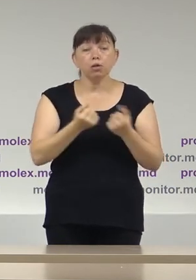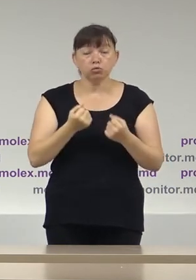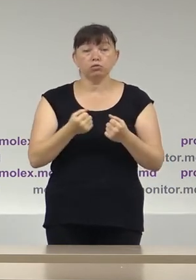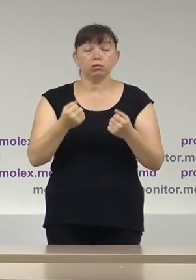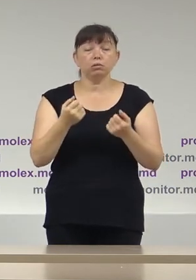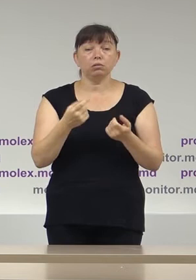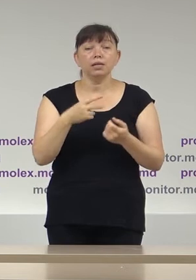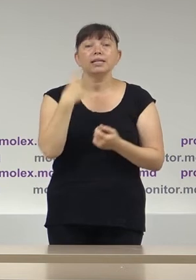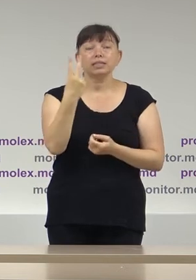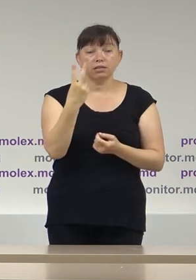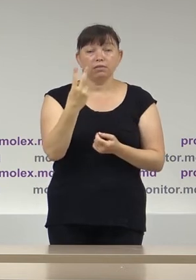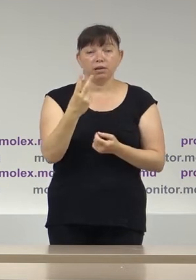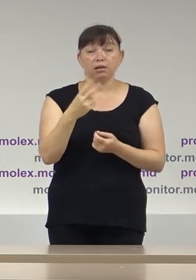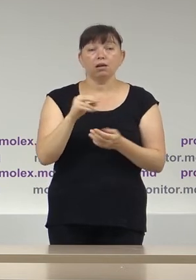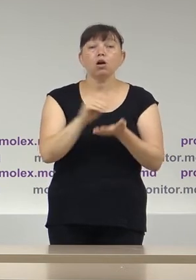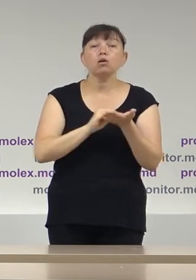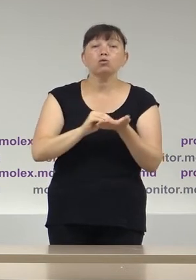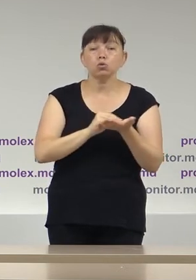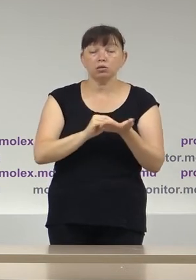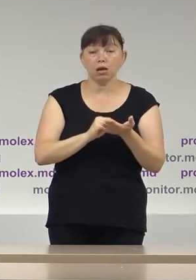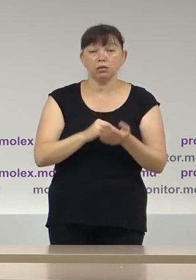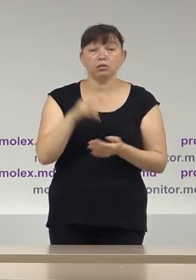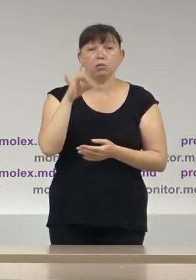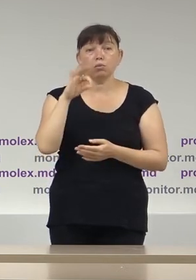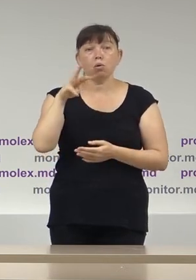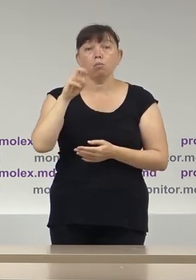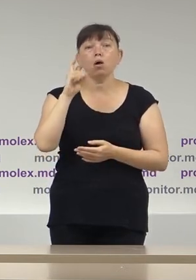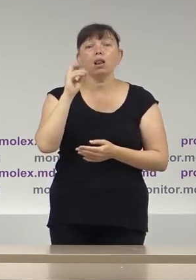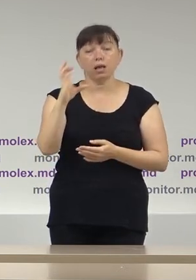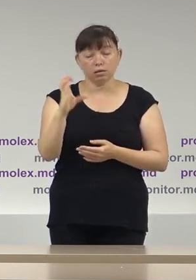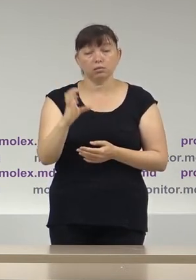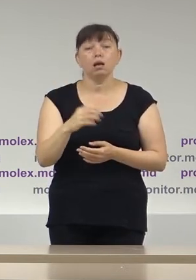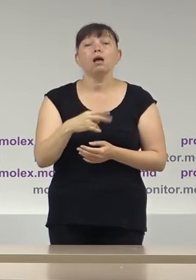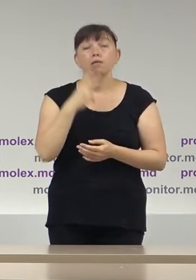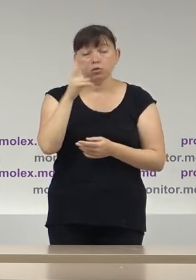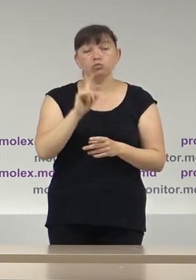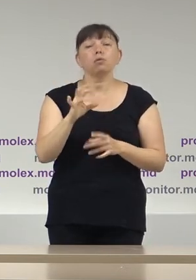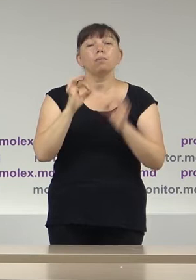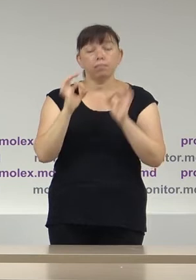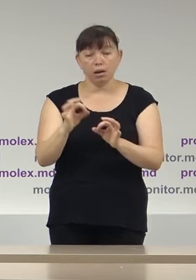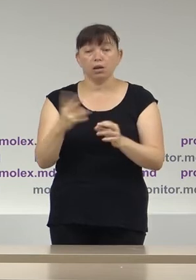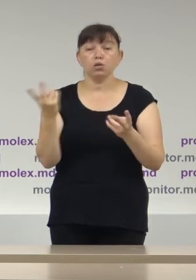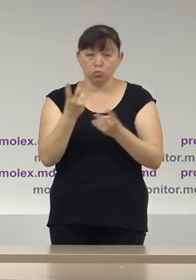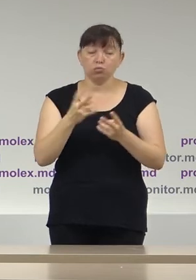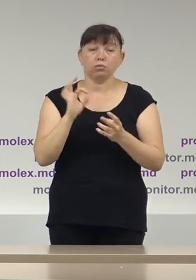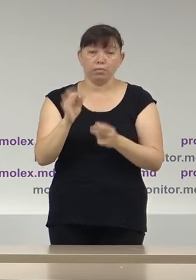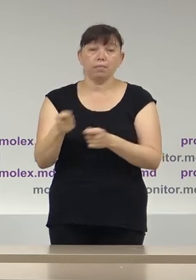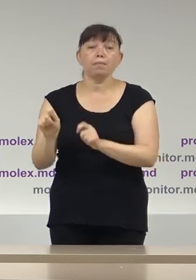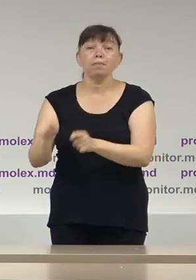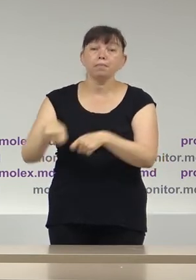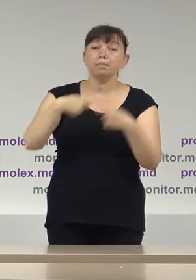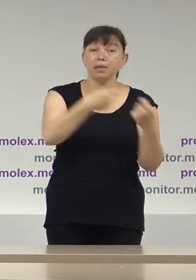Ensuring Equality, CEC received two consultative opinions. Promo-LEX